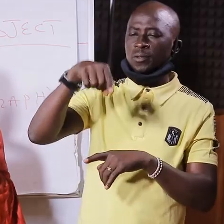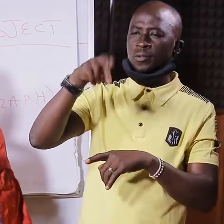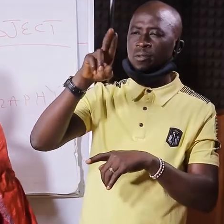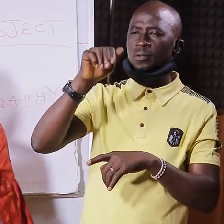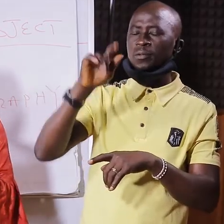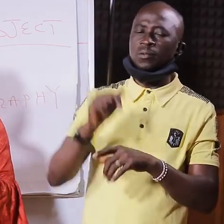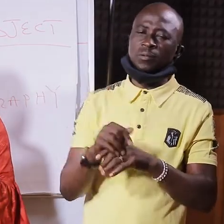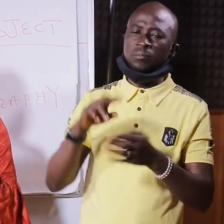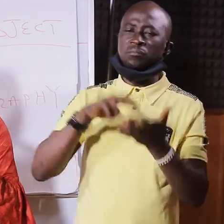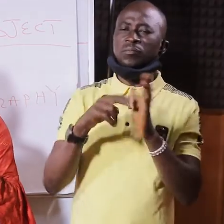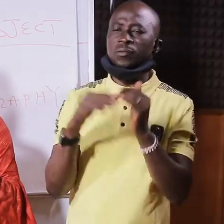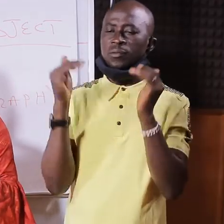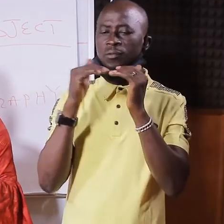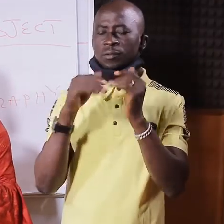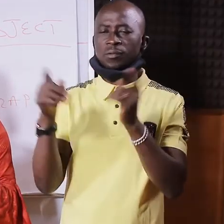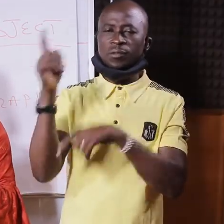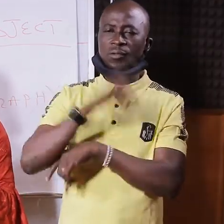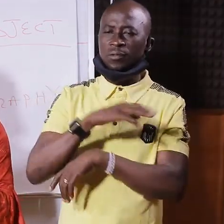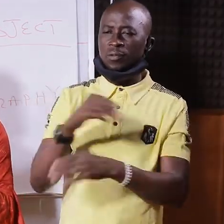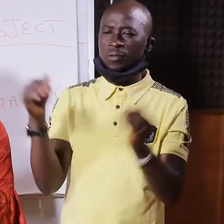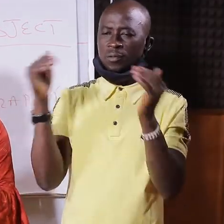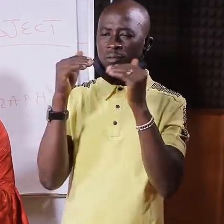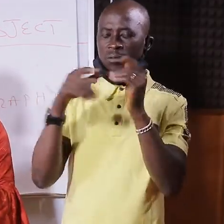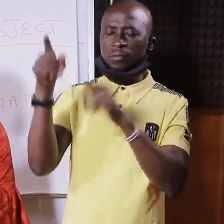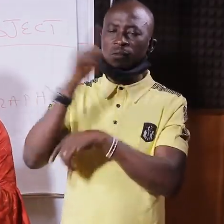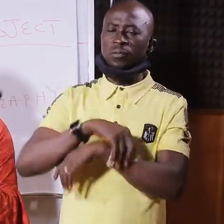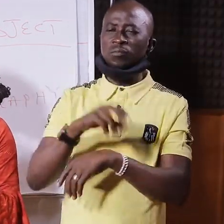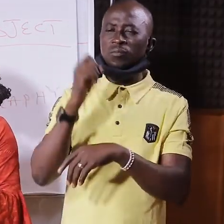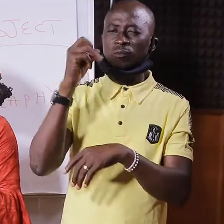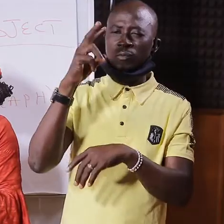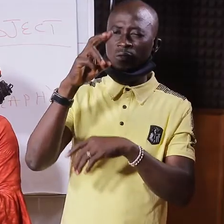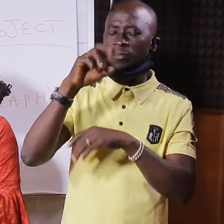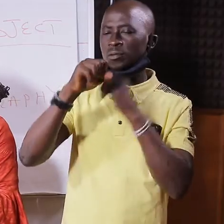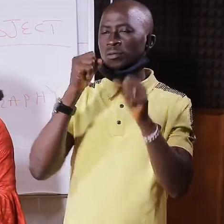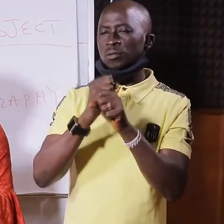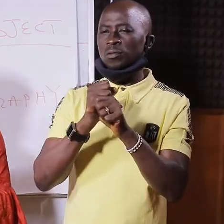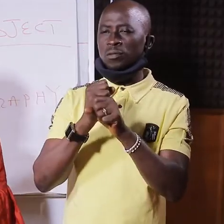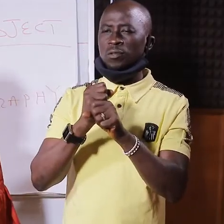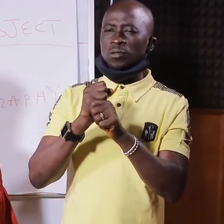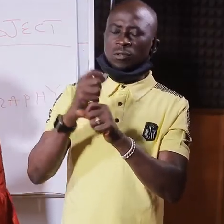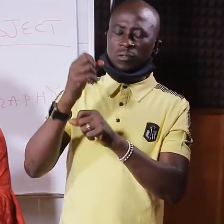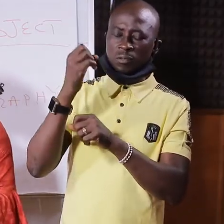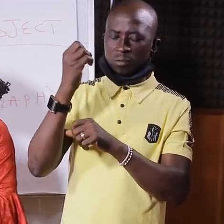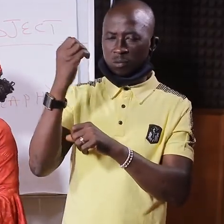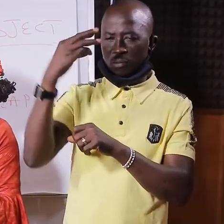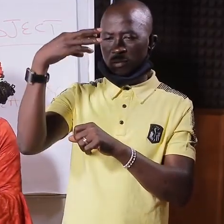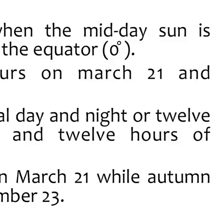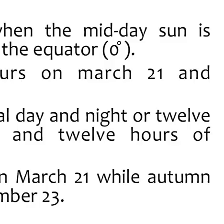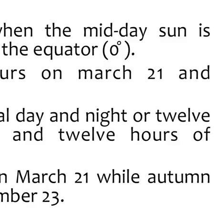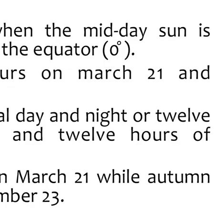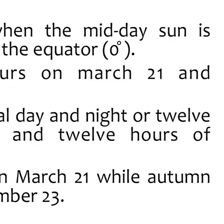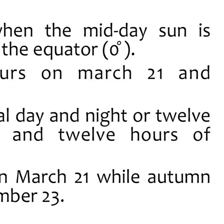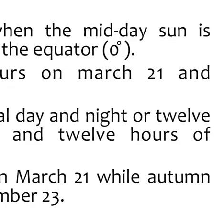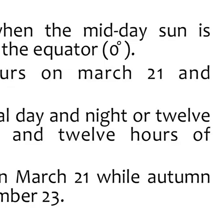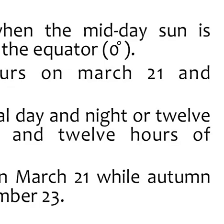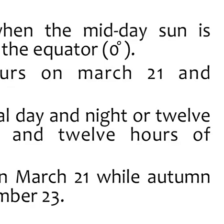It means equal day and equal night. That is 12 hours of daylight, 12 hours of darkness.